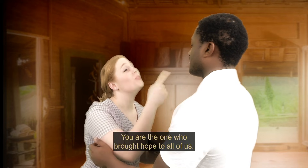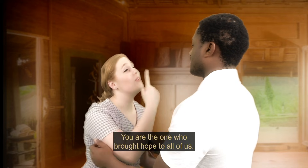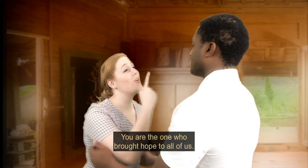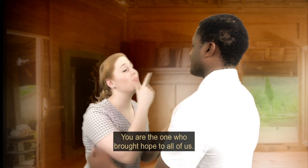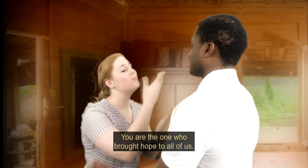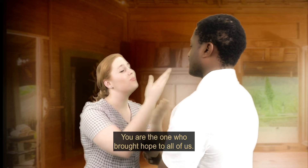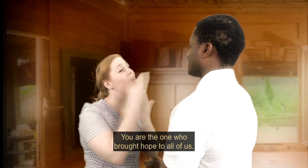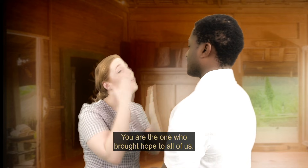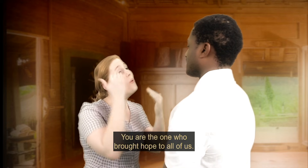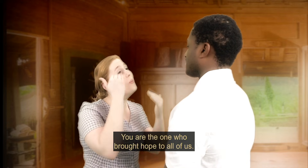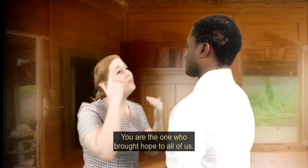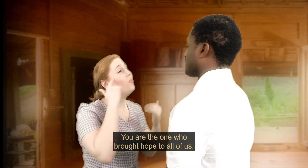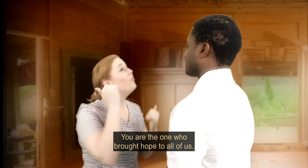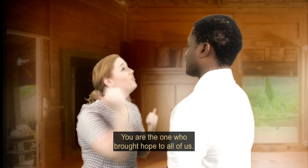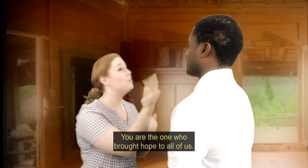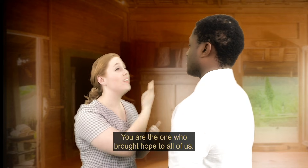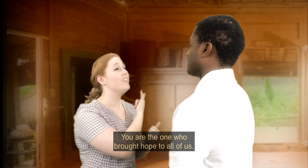You are the one who brought hope to all of us.